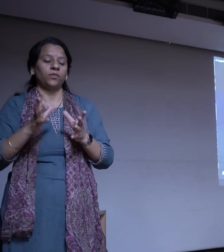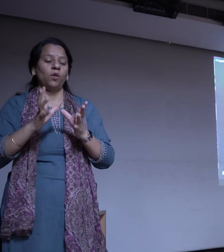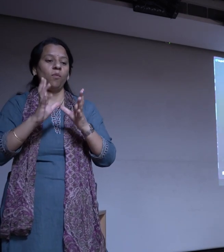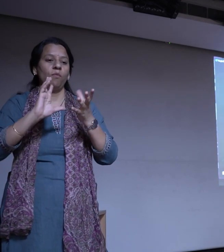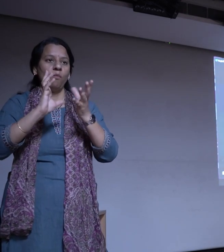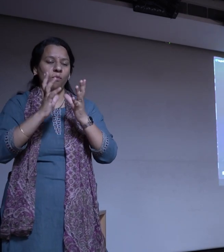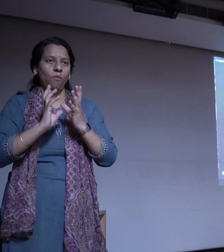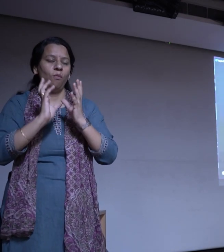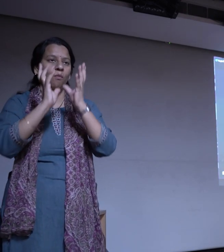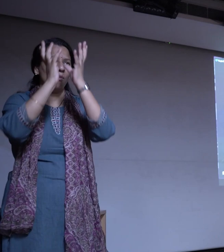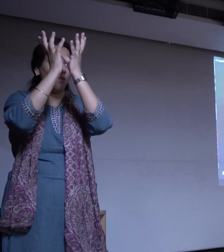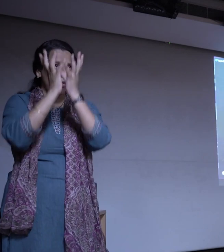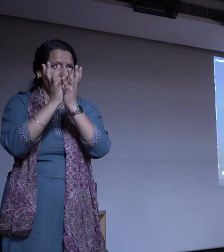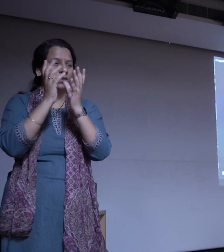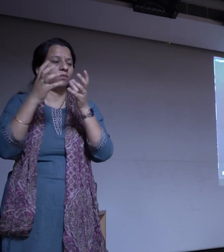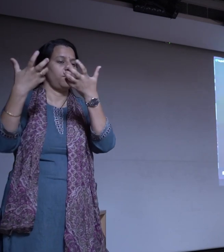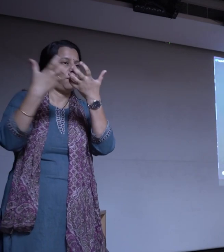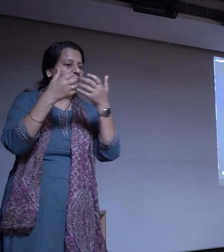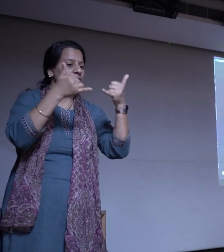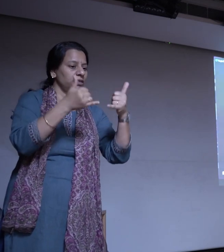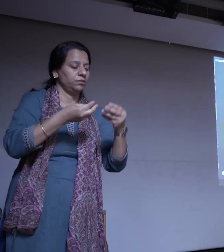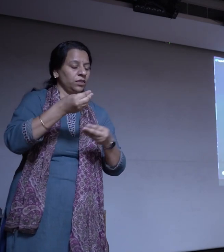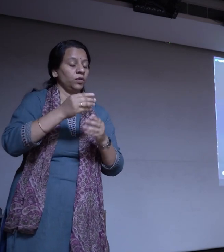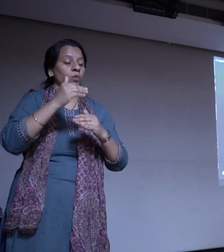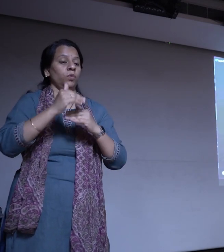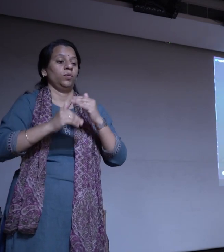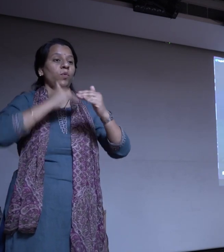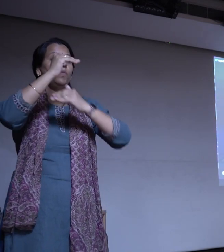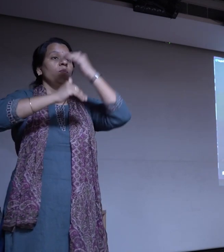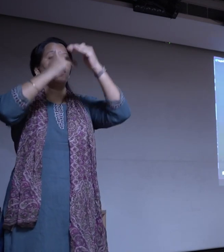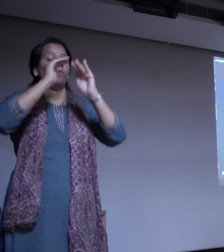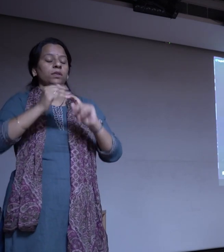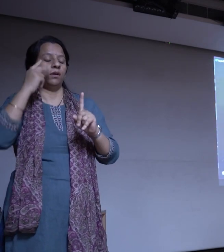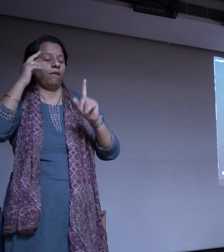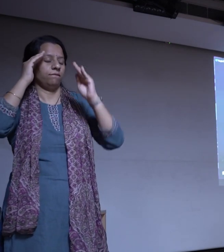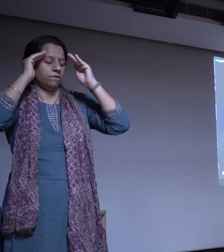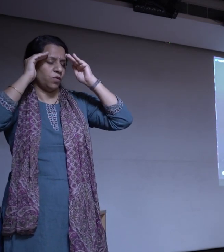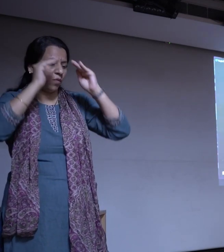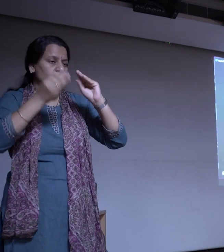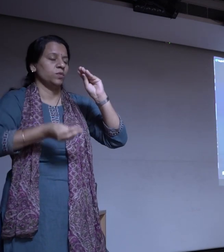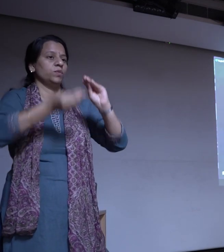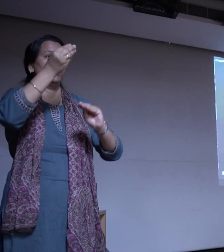ball games so which basically improve the attention span of the